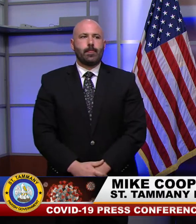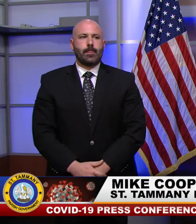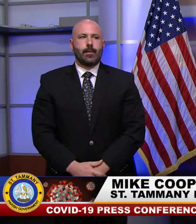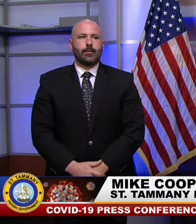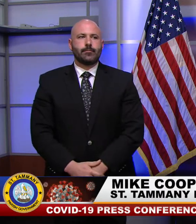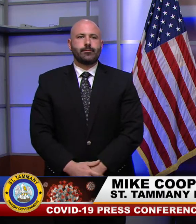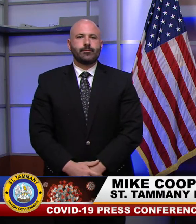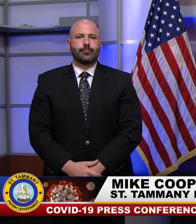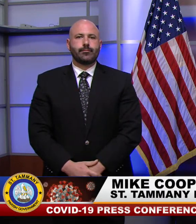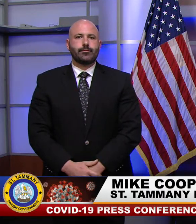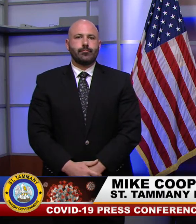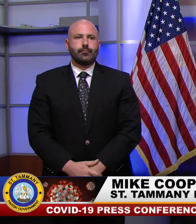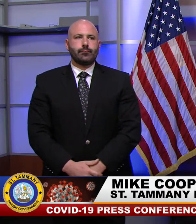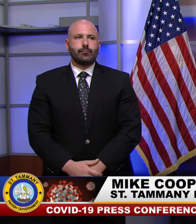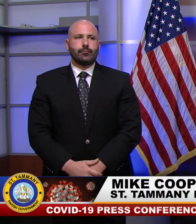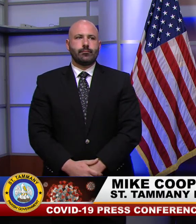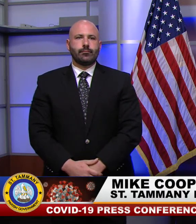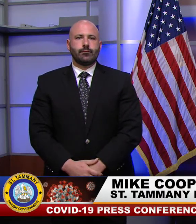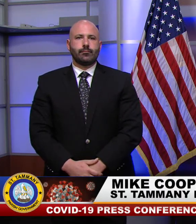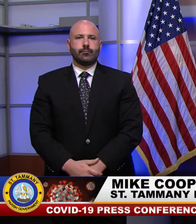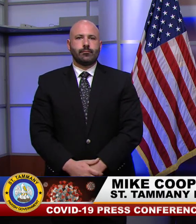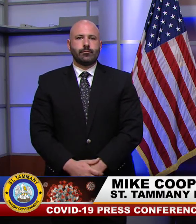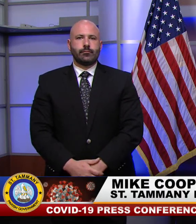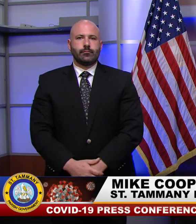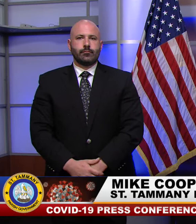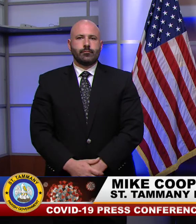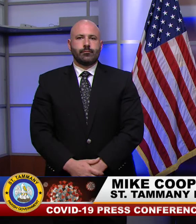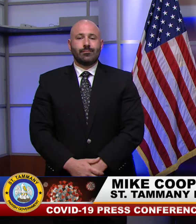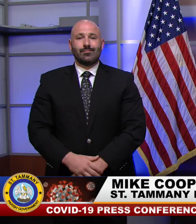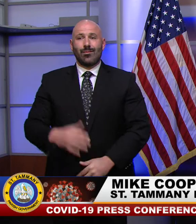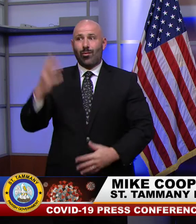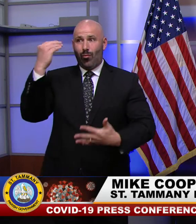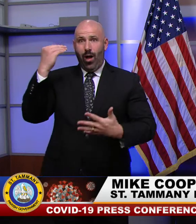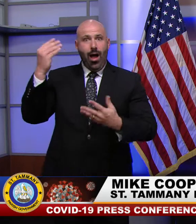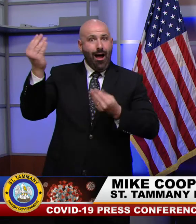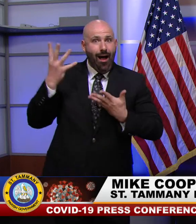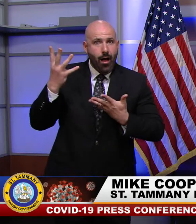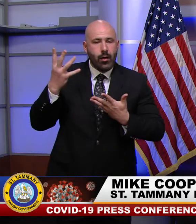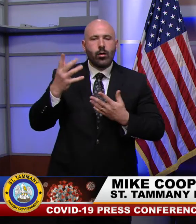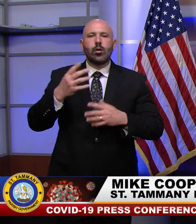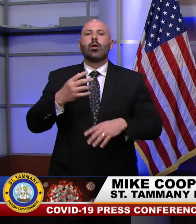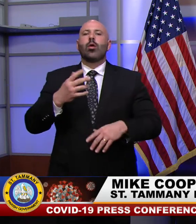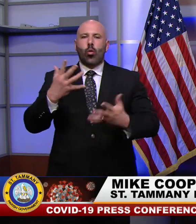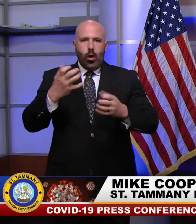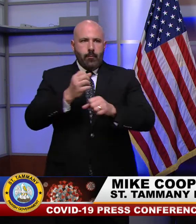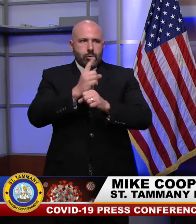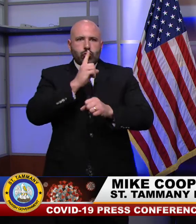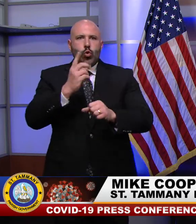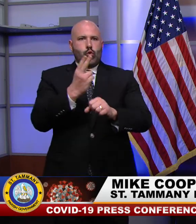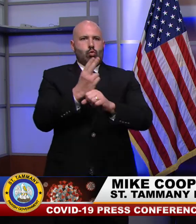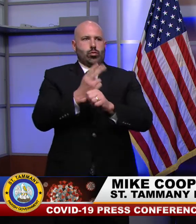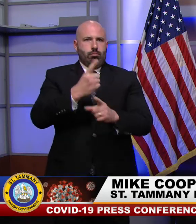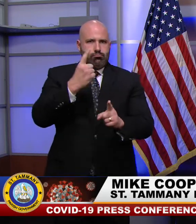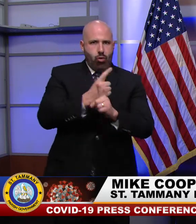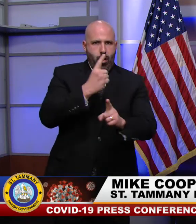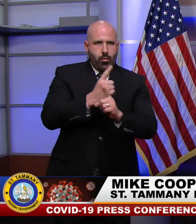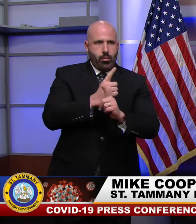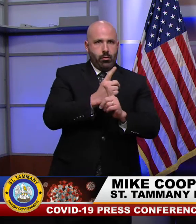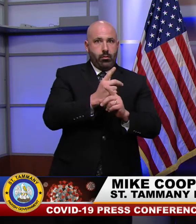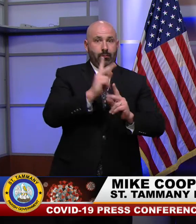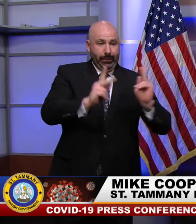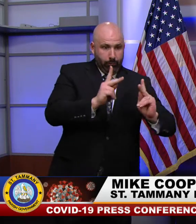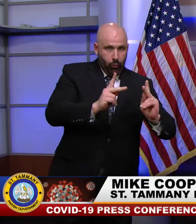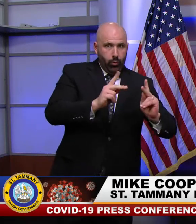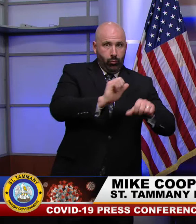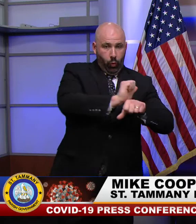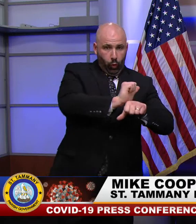This is to ensure that we're able to utilize the proper personnel, protective equipment, and send the proper resources